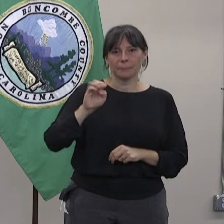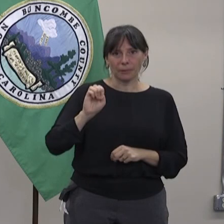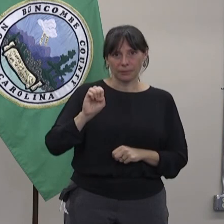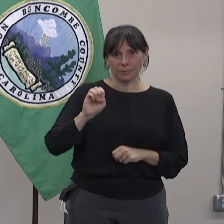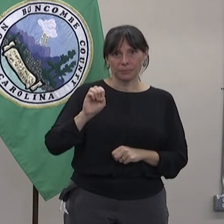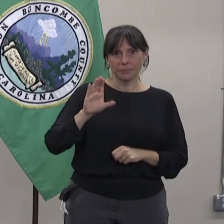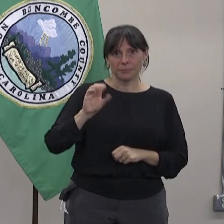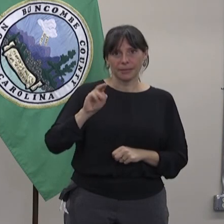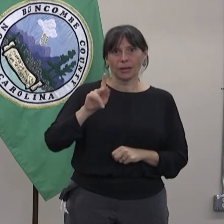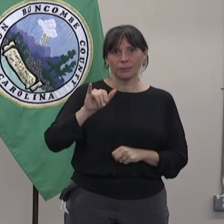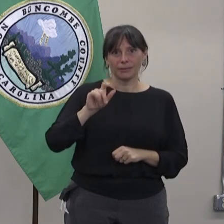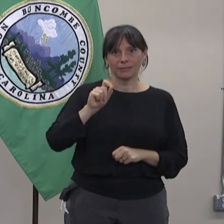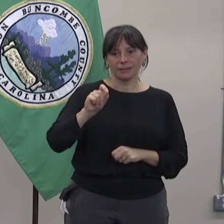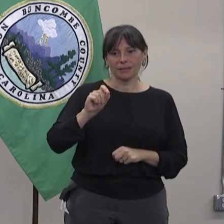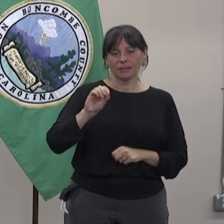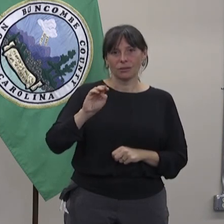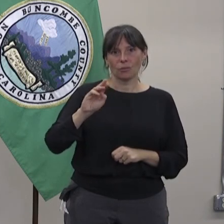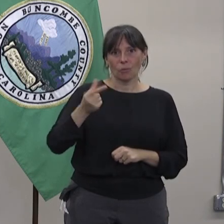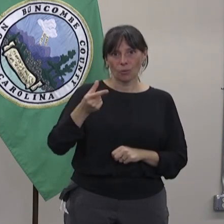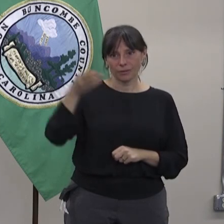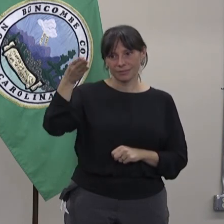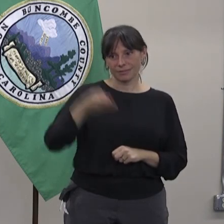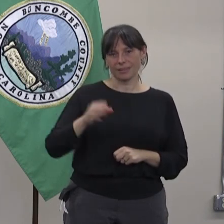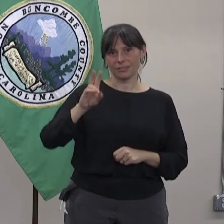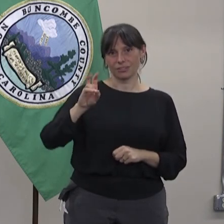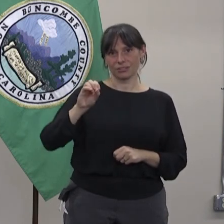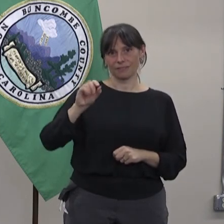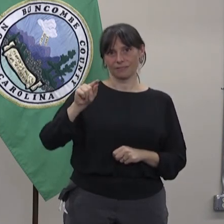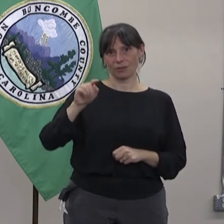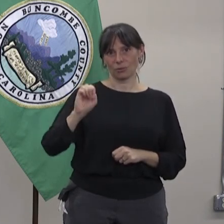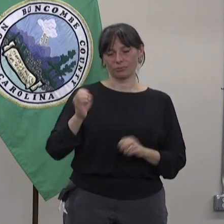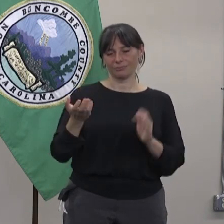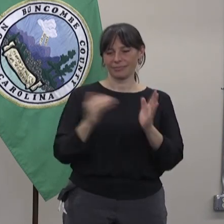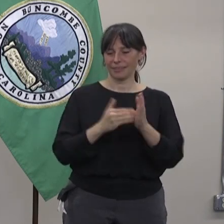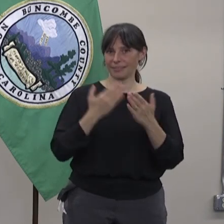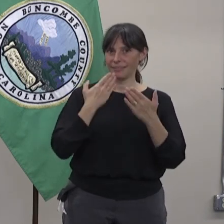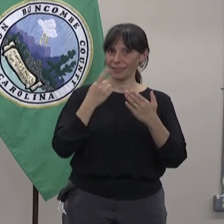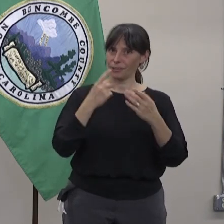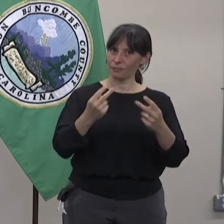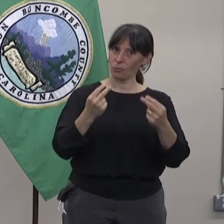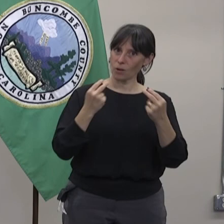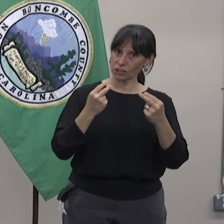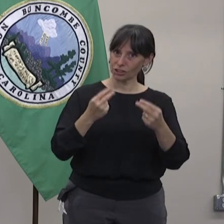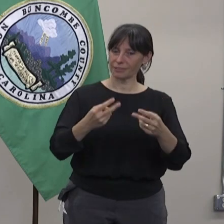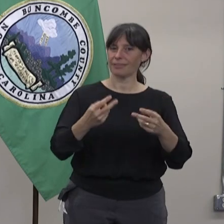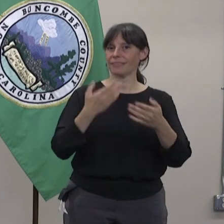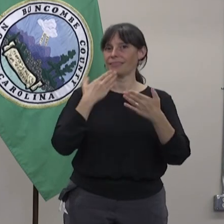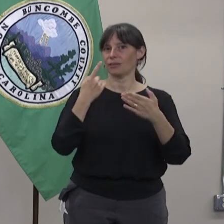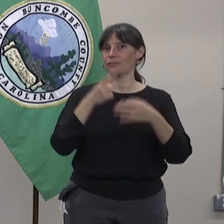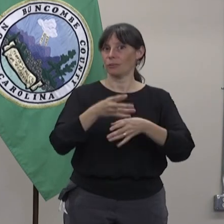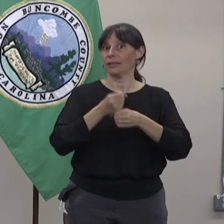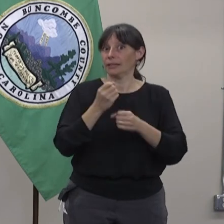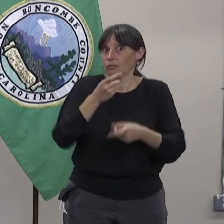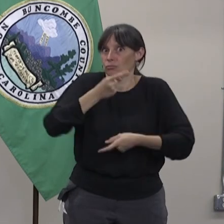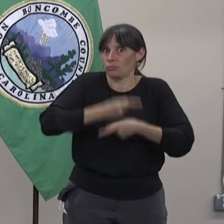buncombecounty.org/vote. Again, thanks for staying engaged and for helping to share accurate information on COVID-19.